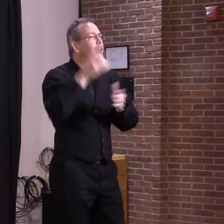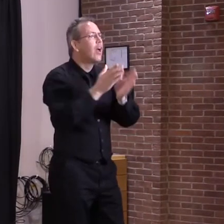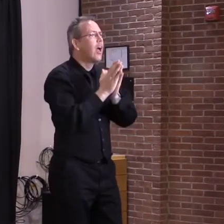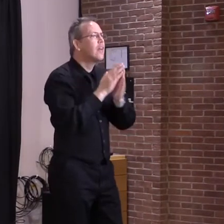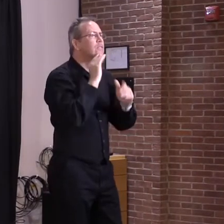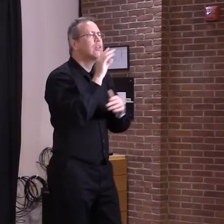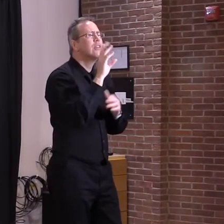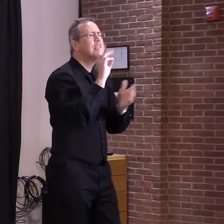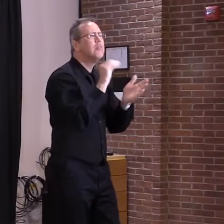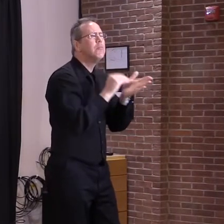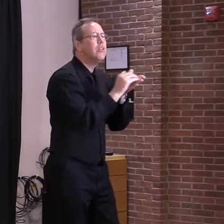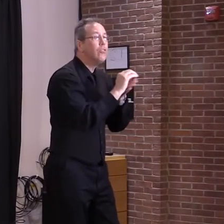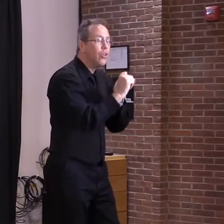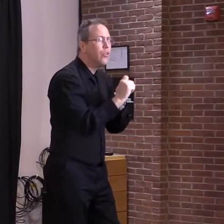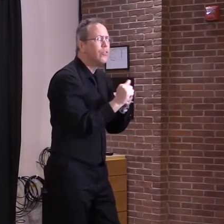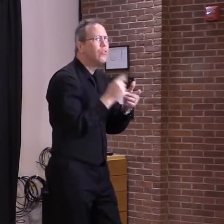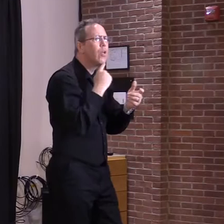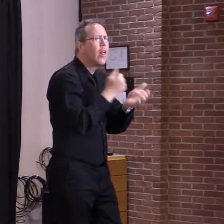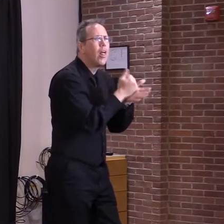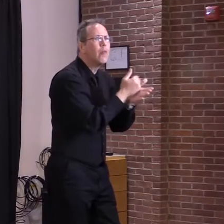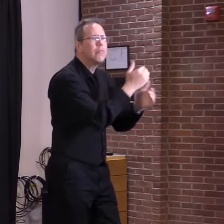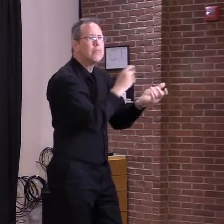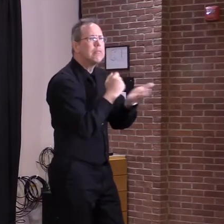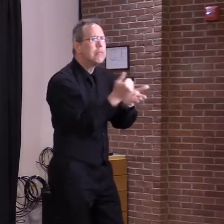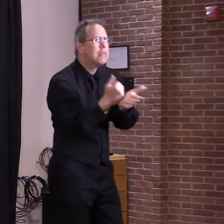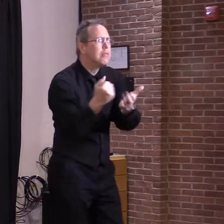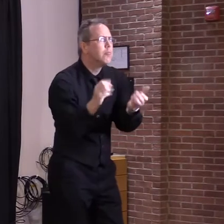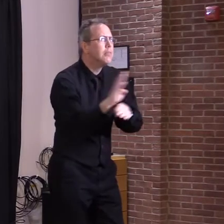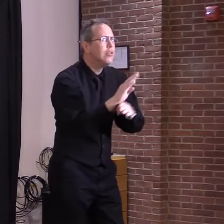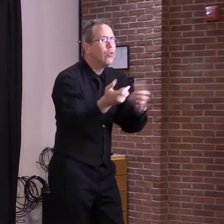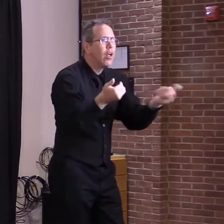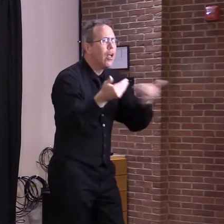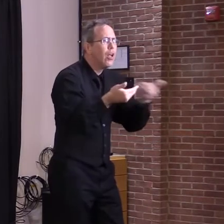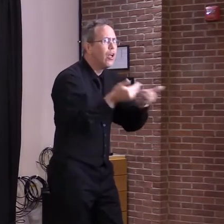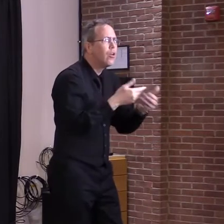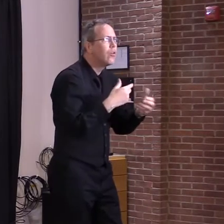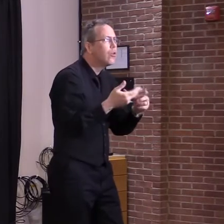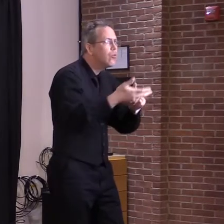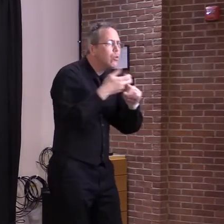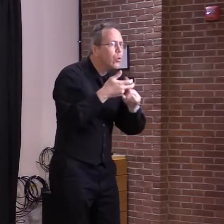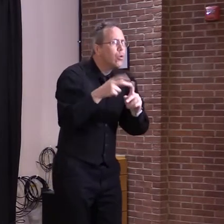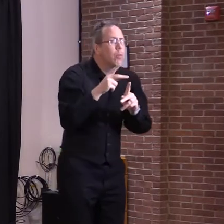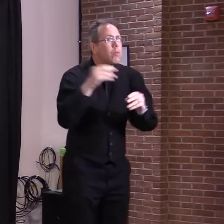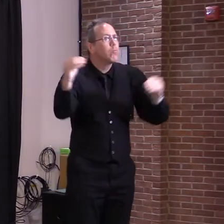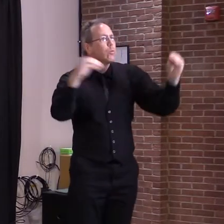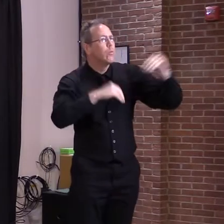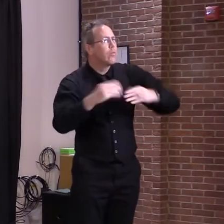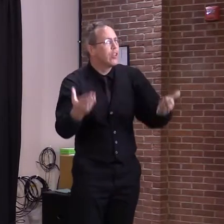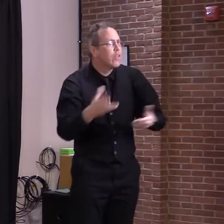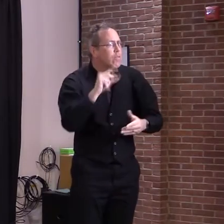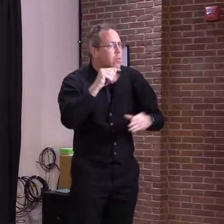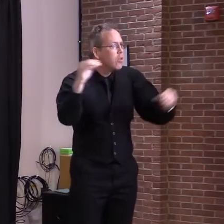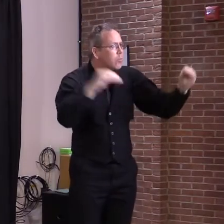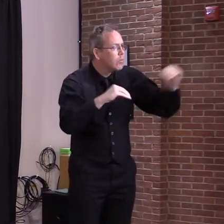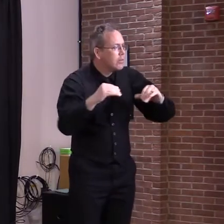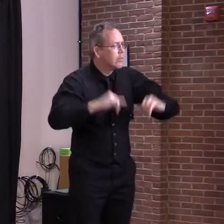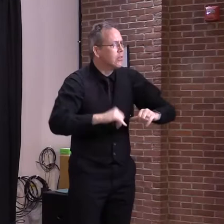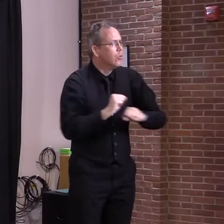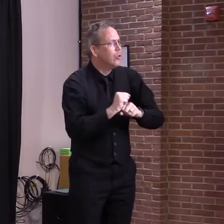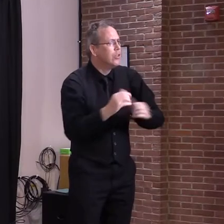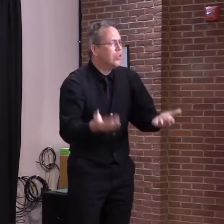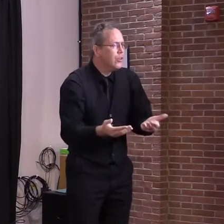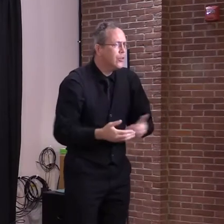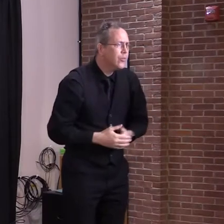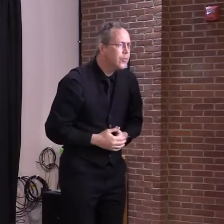recruit people who want to move to Vermont. And so we need that desperately. We also wanted to create a